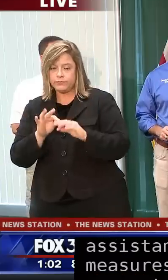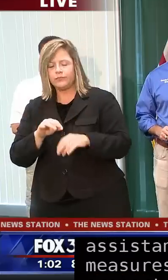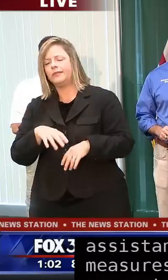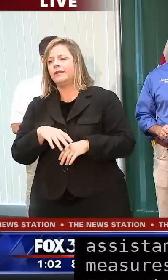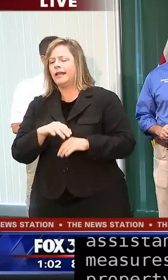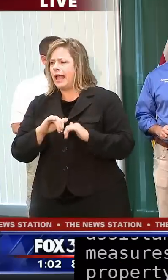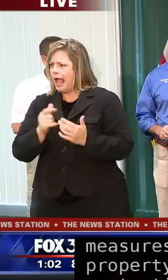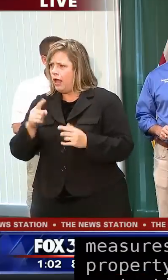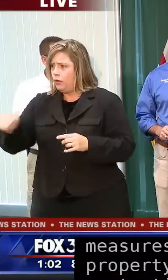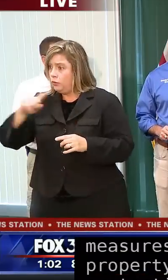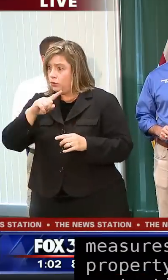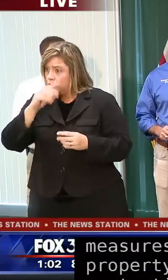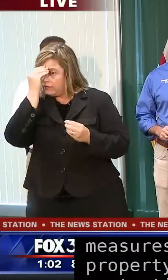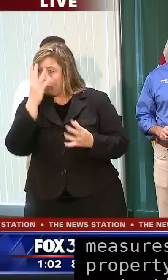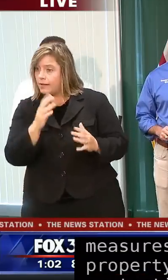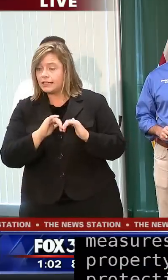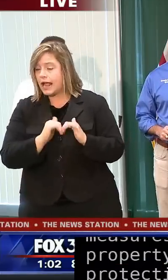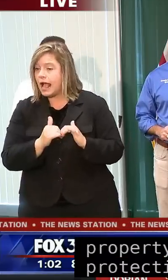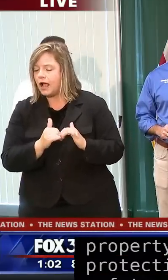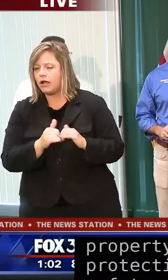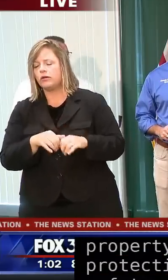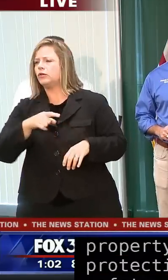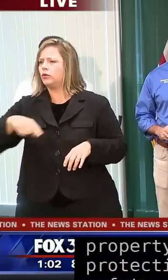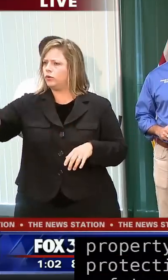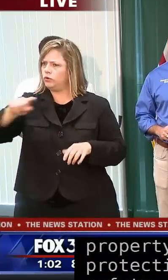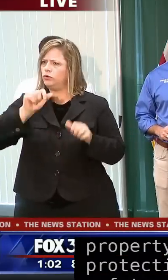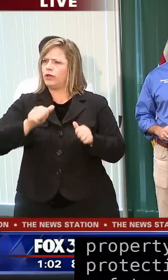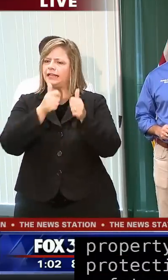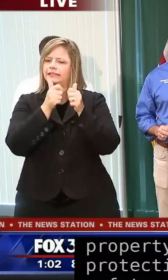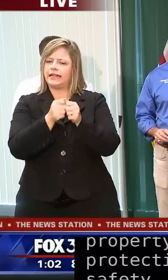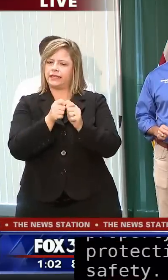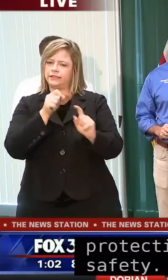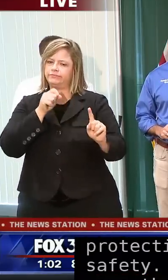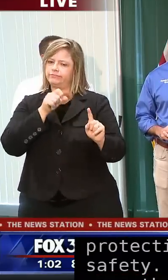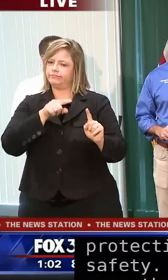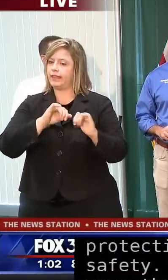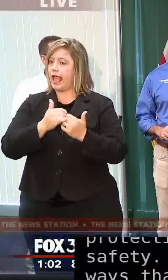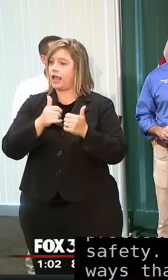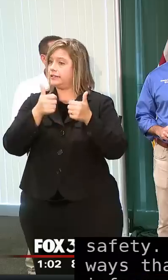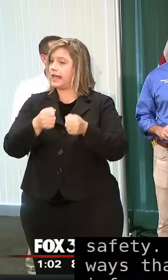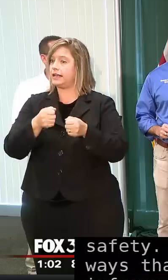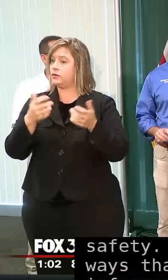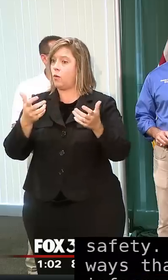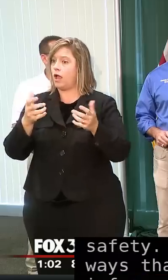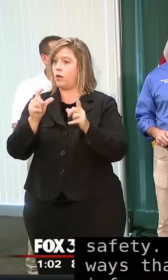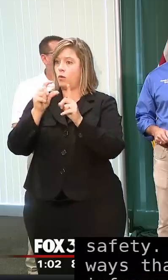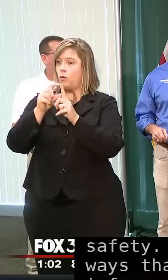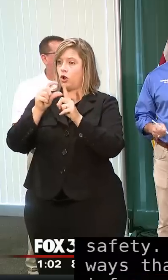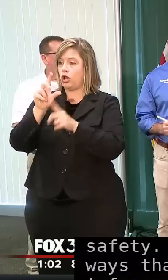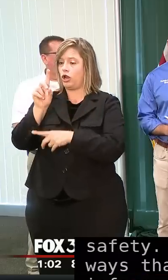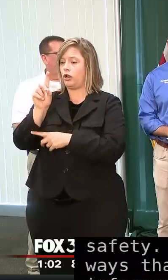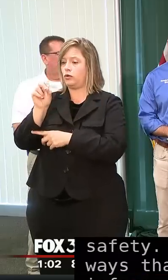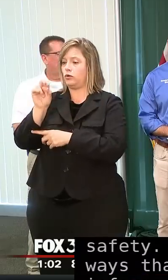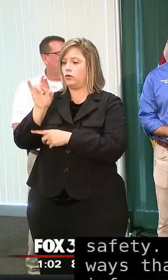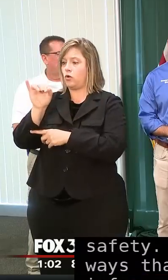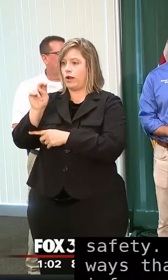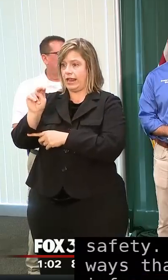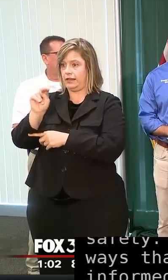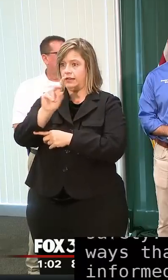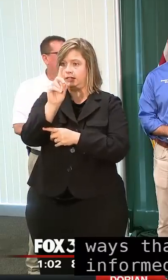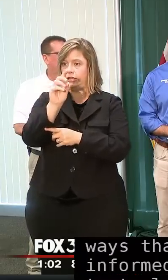number of ways that you can stay informed. You can sign up for text alerts by texting the word Dorian,